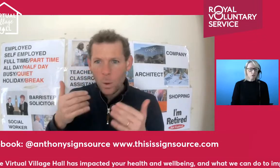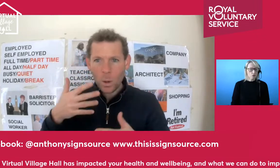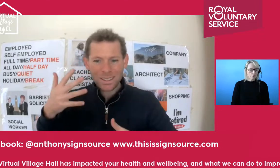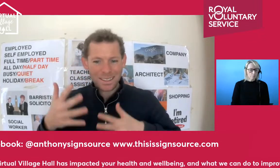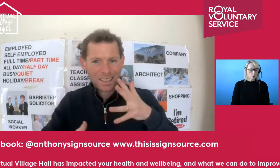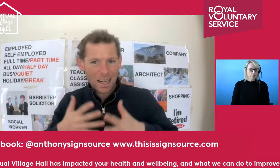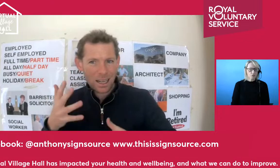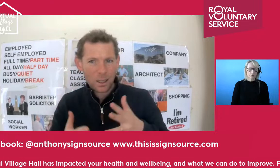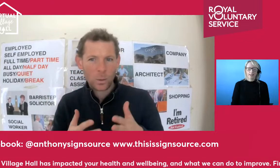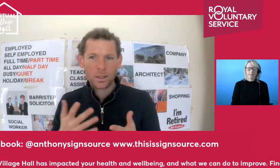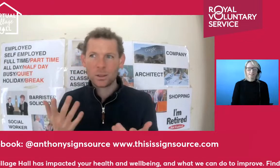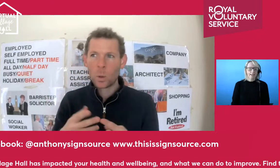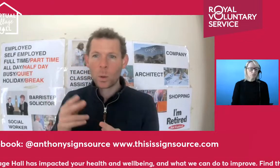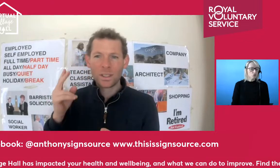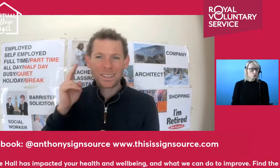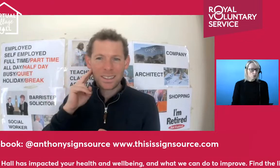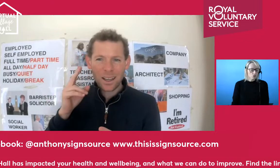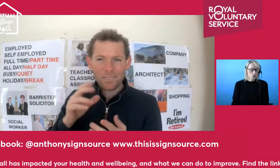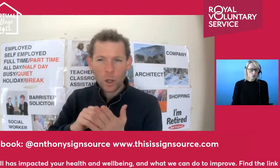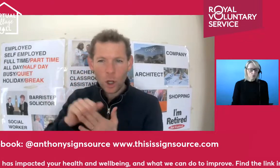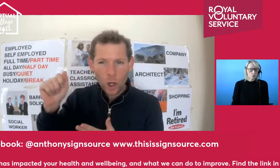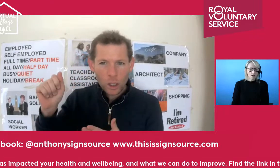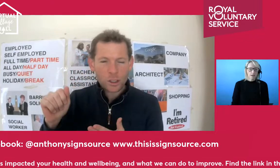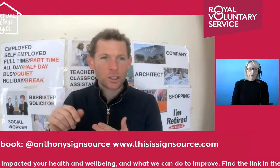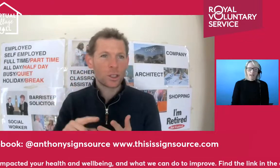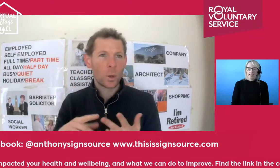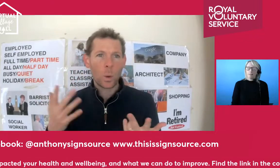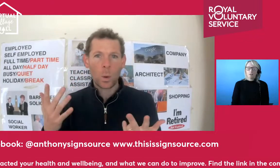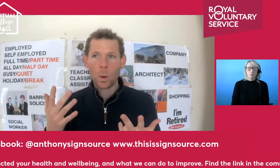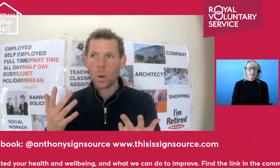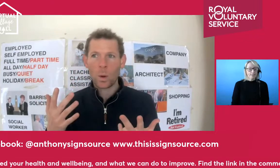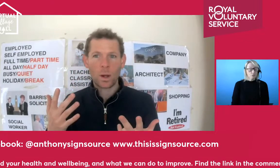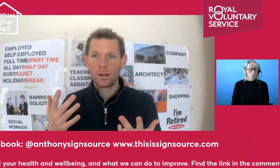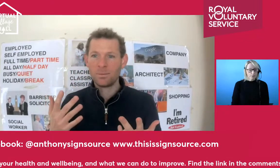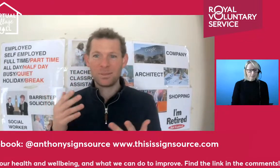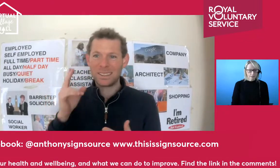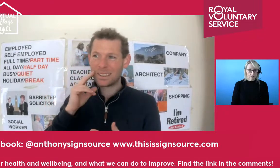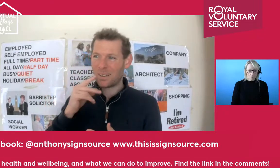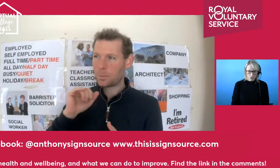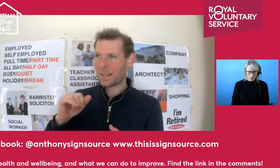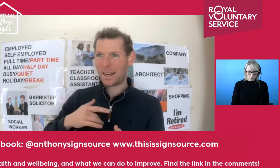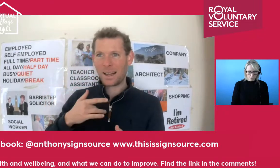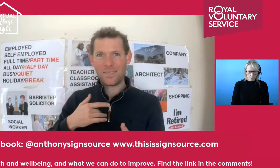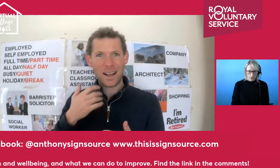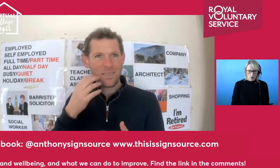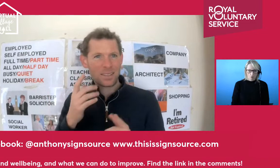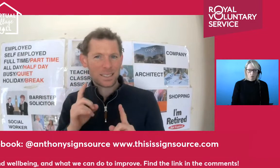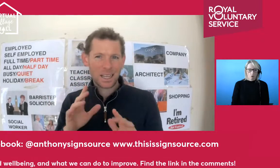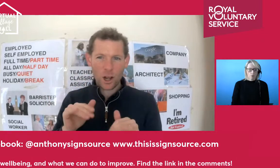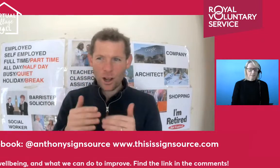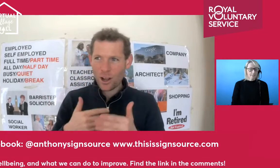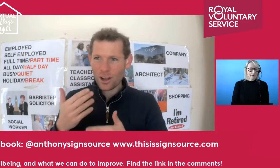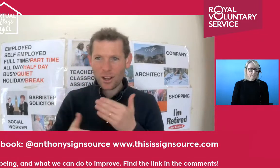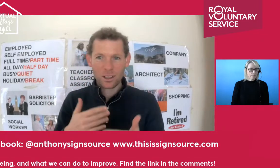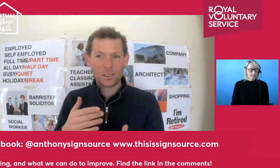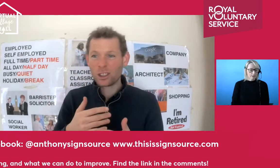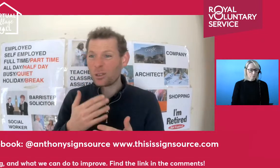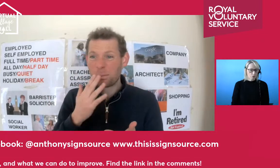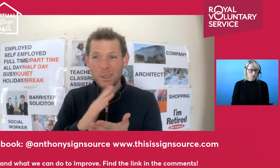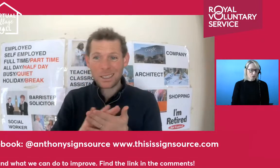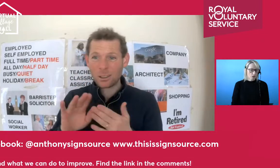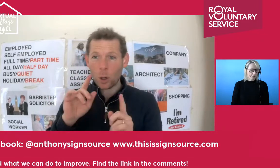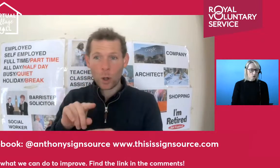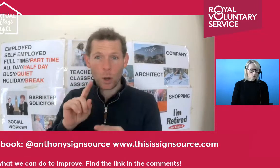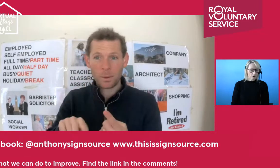you want to learn about, or any signs that you want to know, anything you would like to know about deaf culture or what it's like to be a